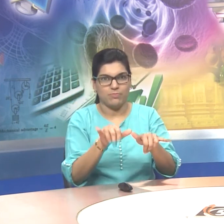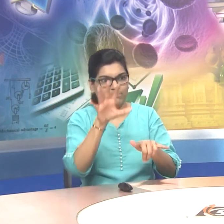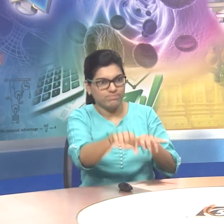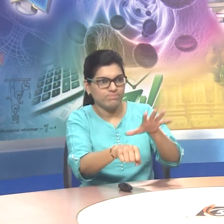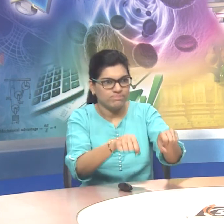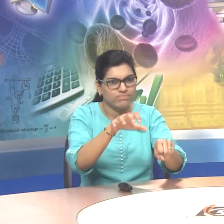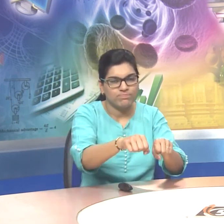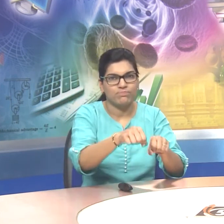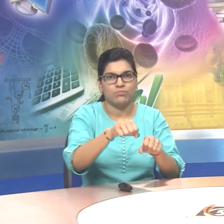colonial.